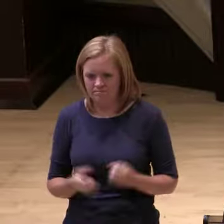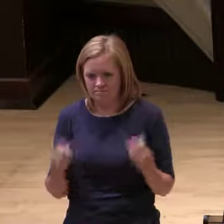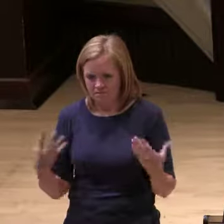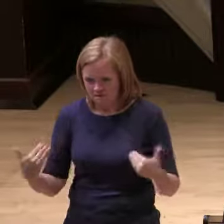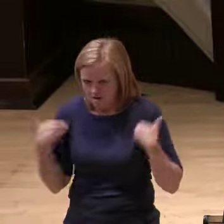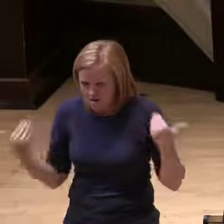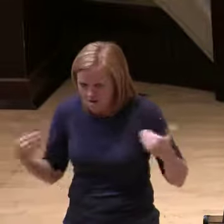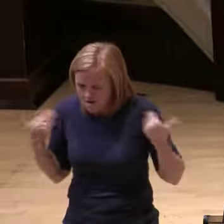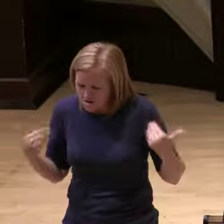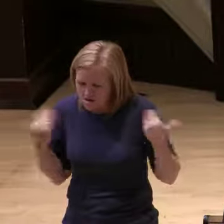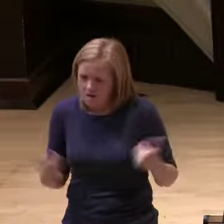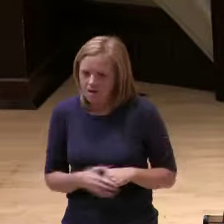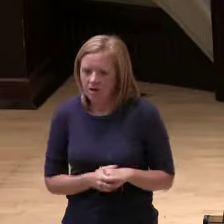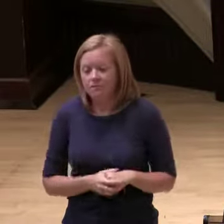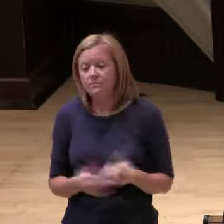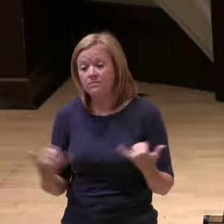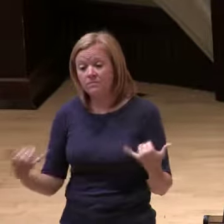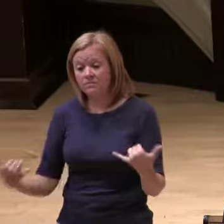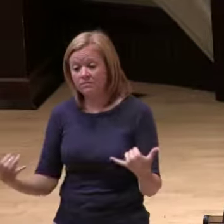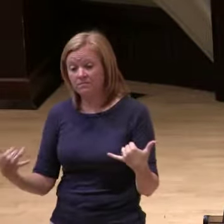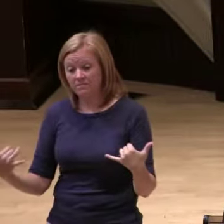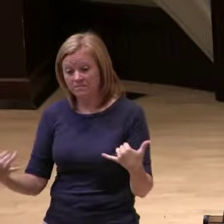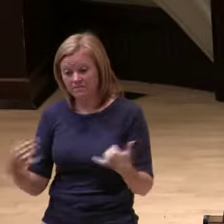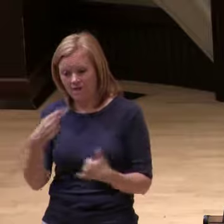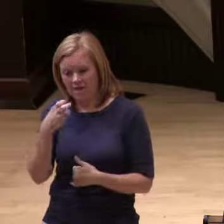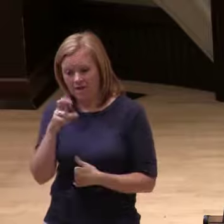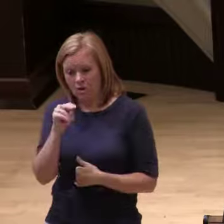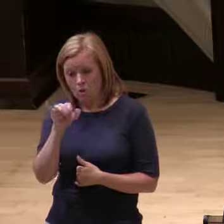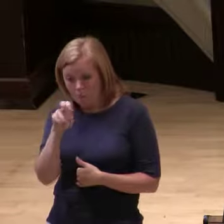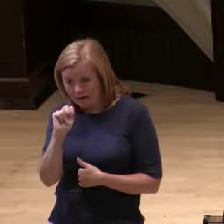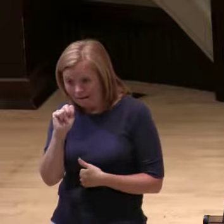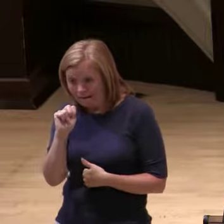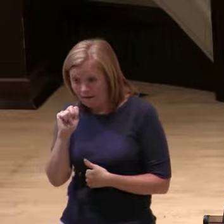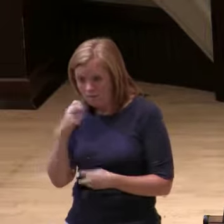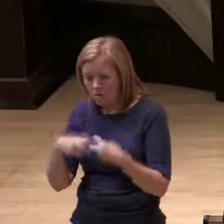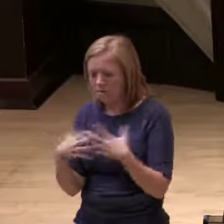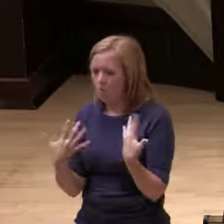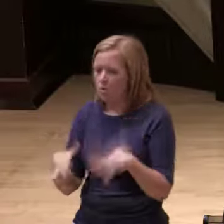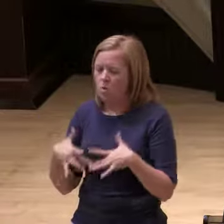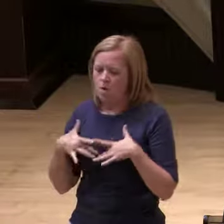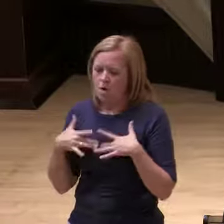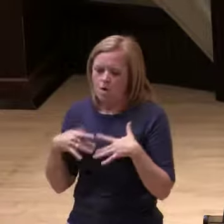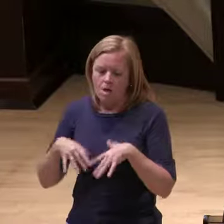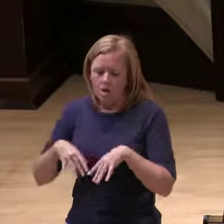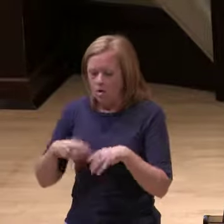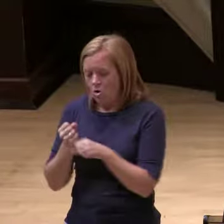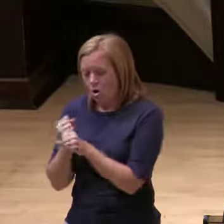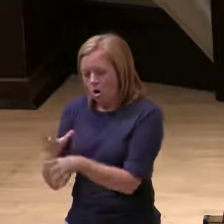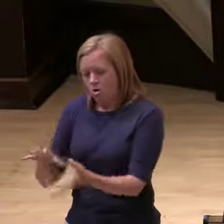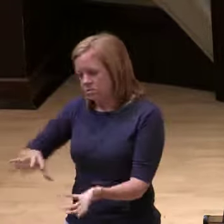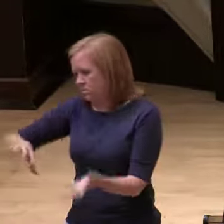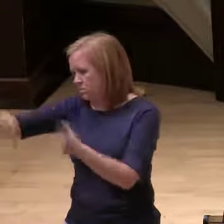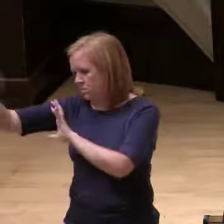young. And presently, the heroin epidemic is breaking the hearts of families and loved ones at an alarming